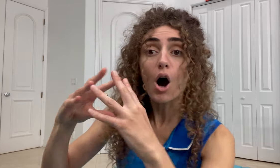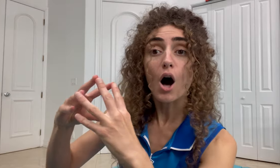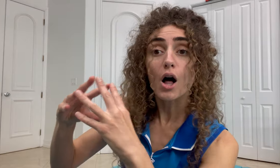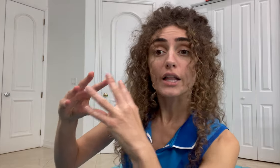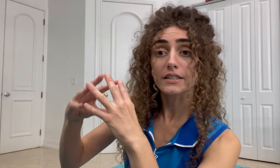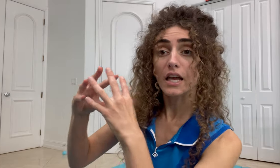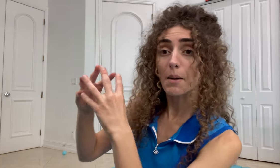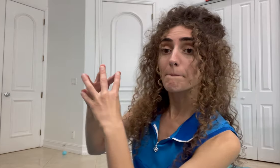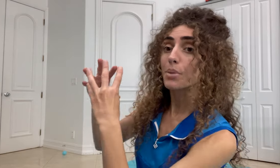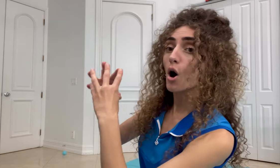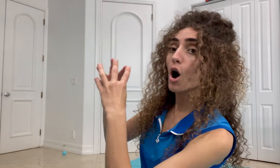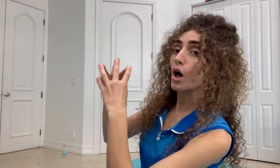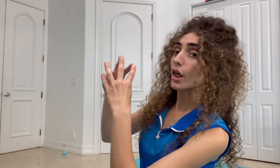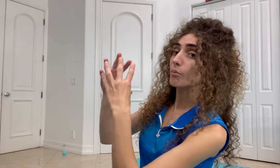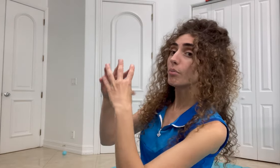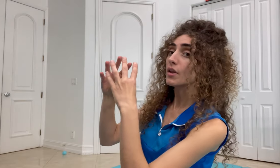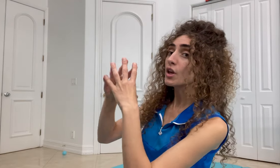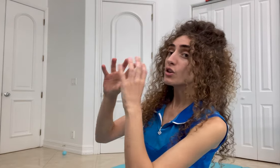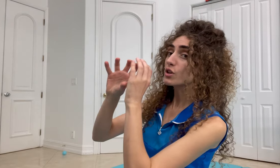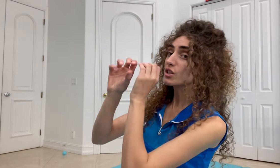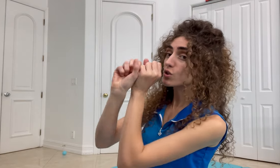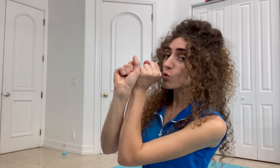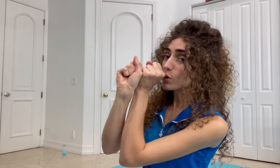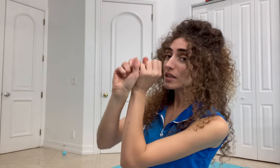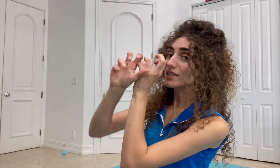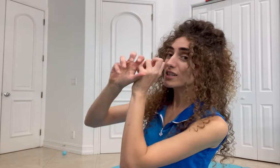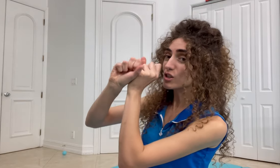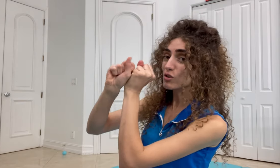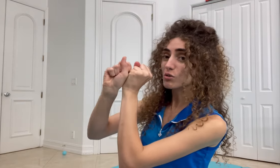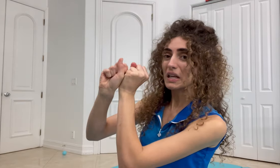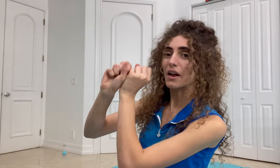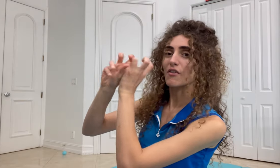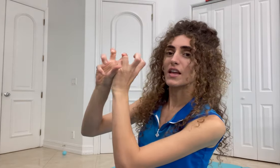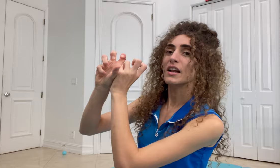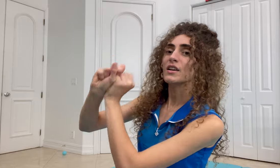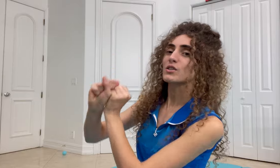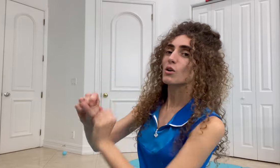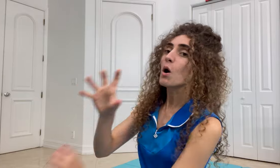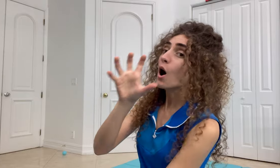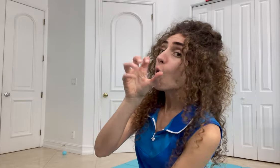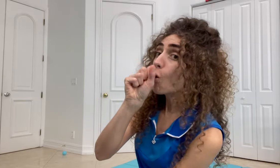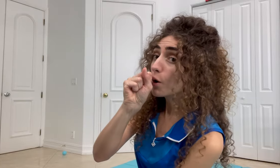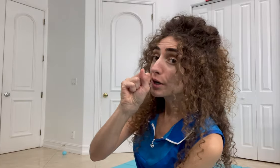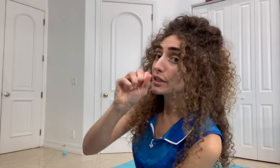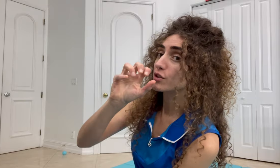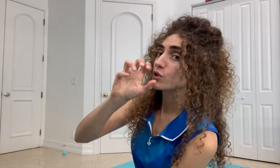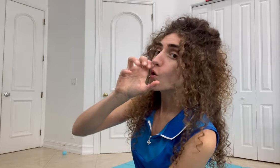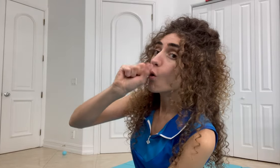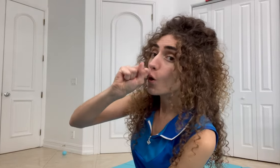ball. It's like a ball, but you can squeeze the juice out of it. So orange,